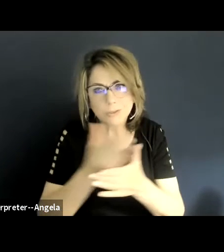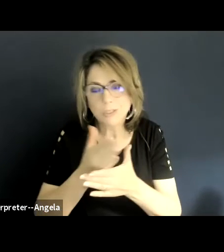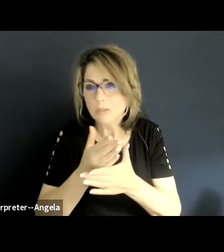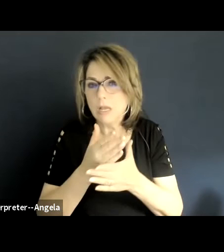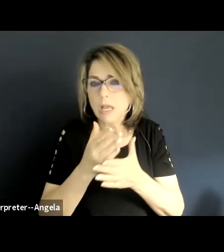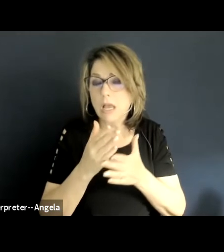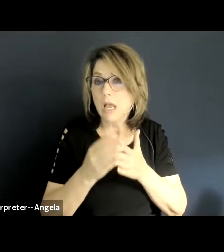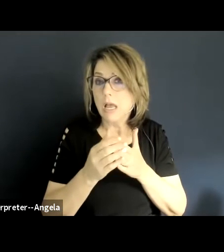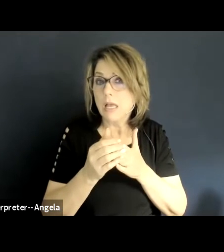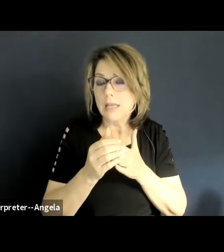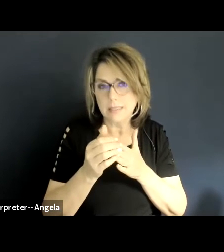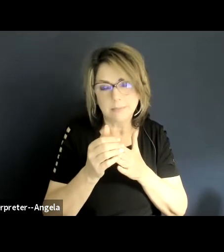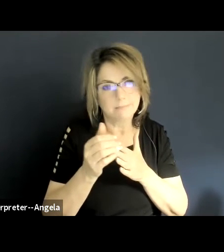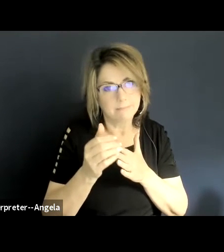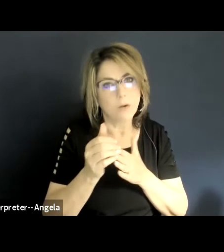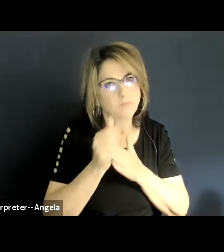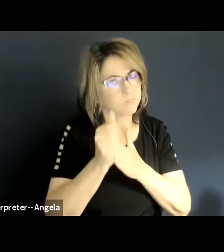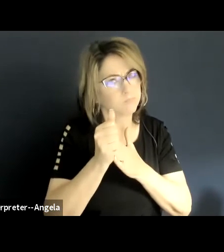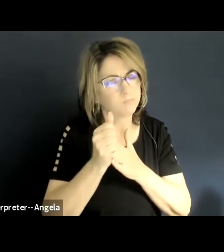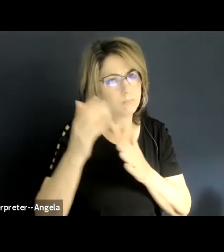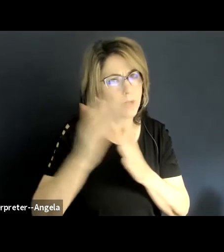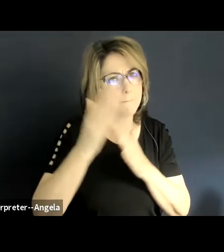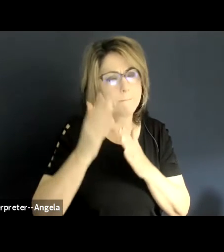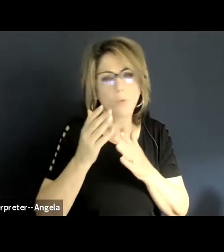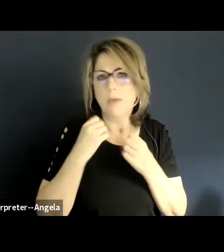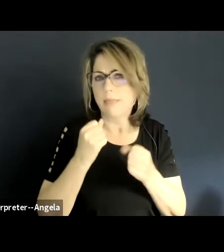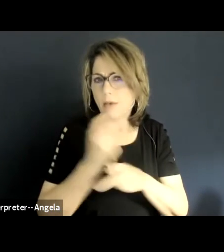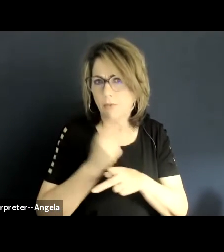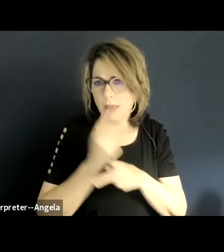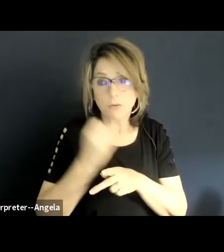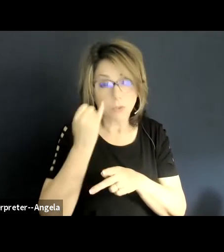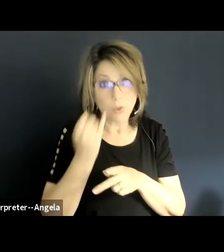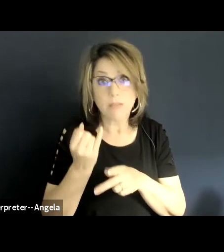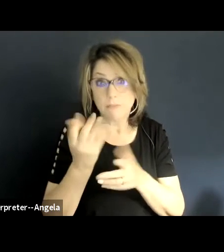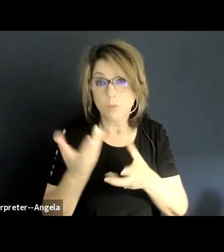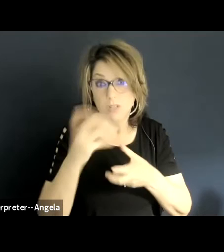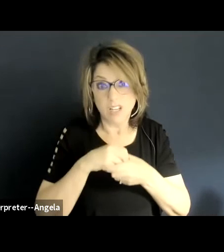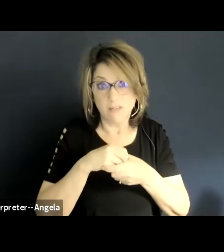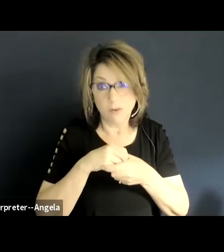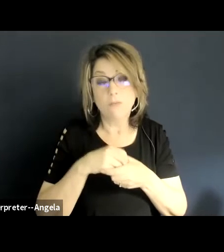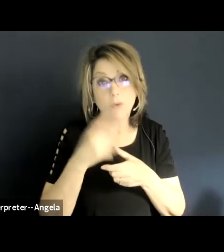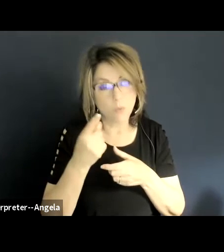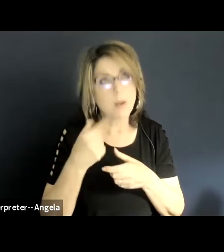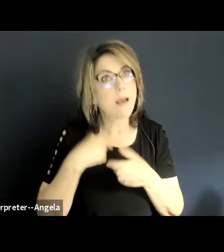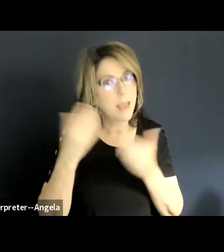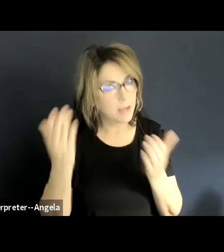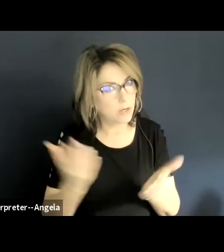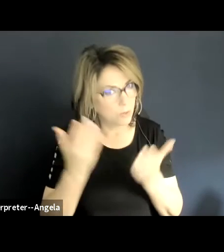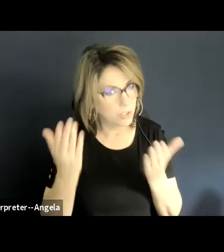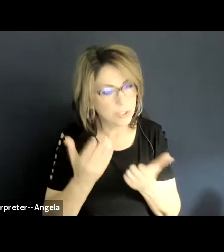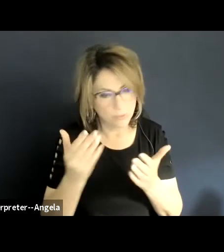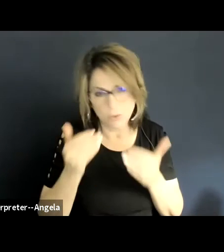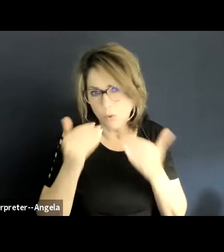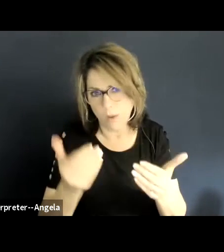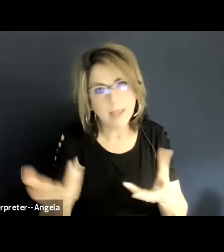leader among healthcare. So if you have that opportunity to get involved with one of them, I highly encourage you to do so,